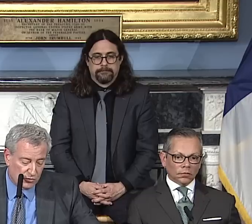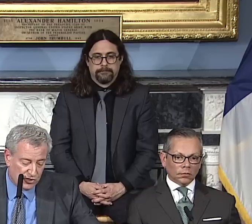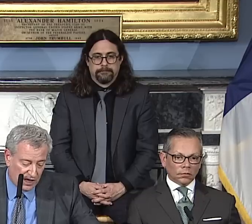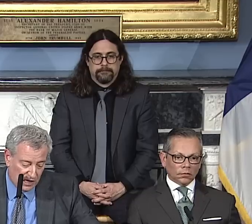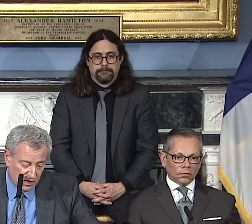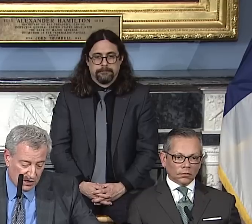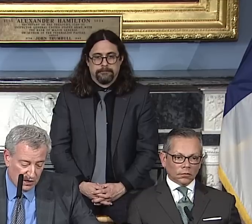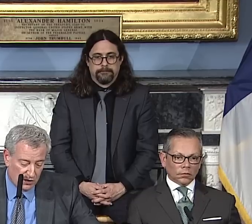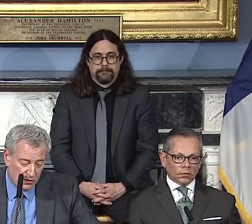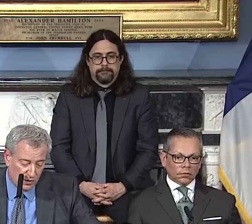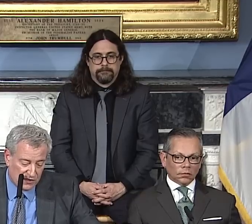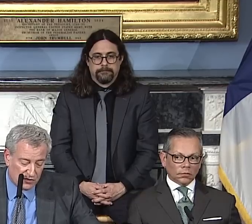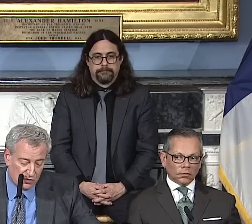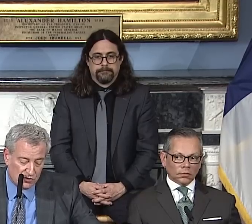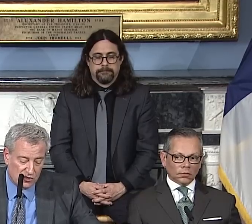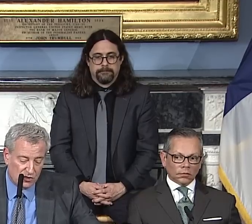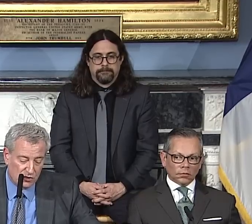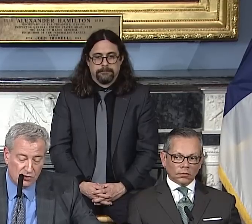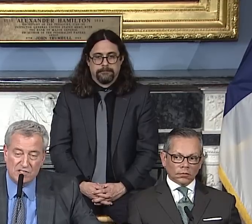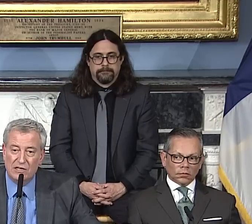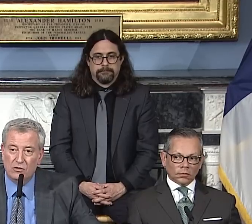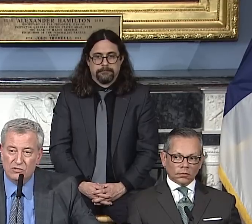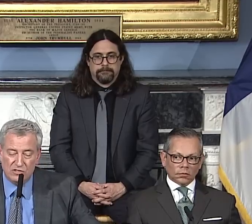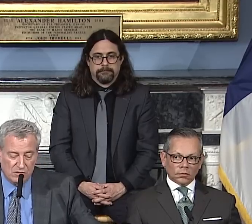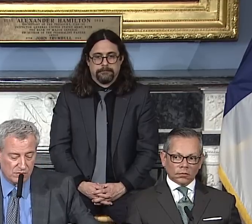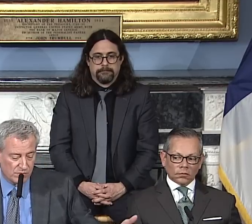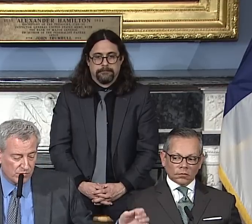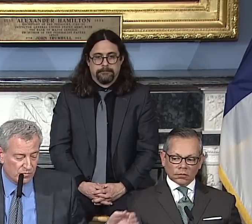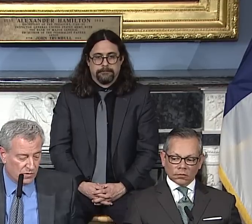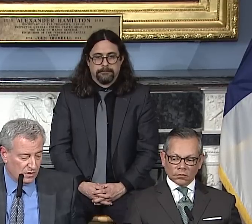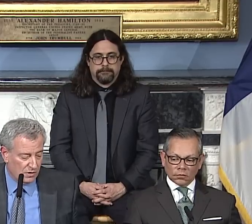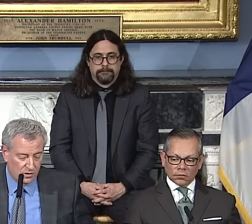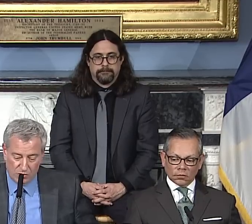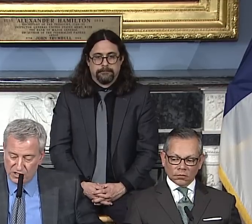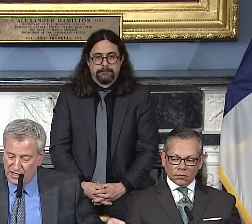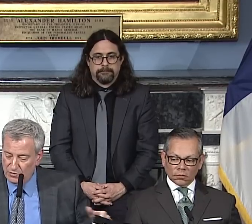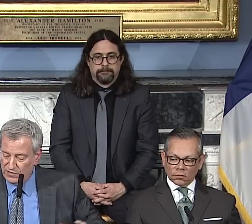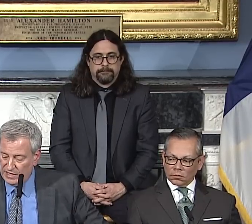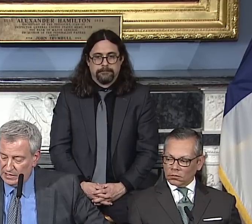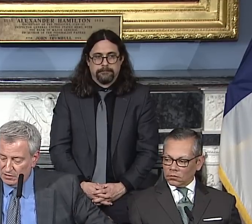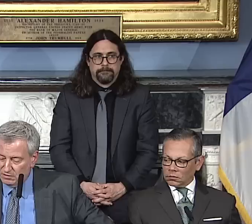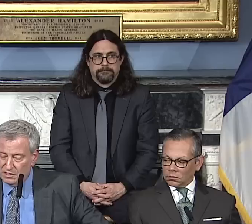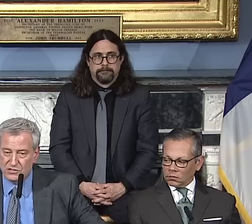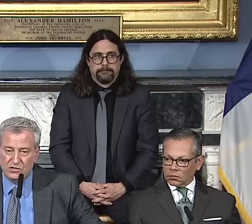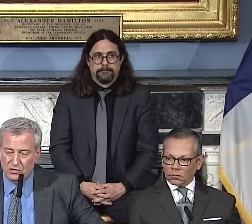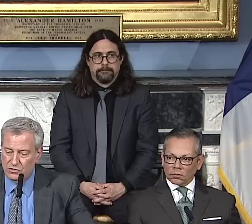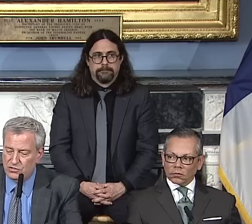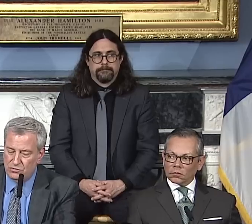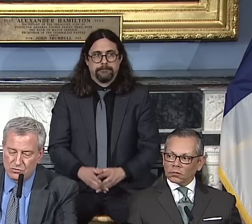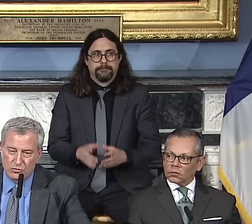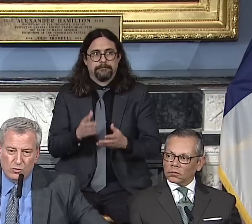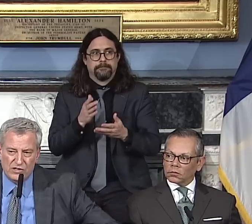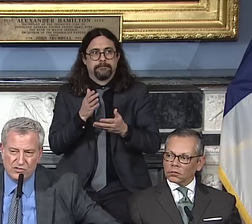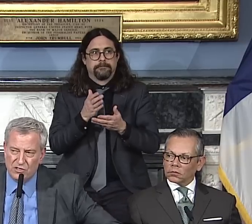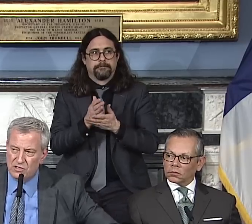por escuchar nuestros consejos. Okay, with that, let us turn to questions,